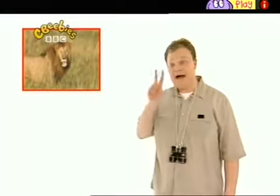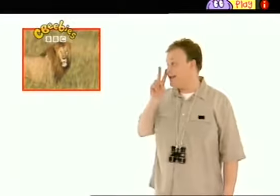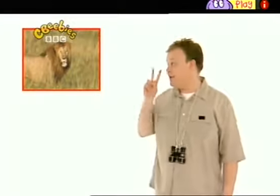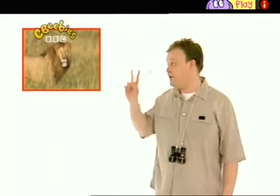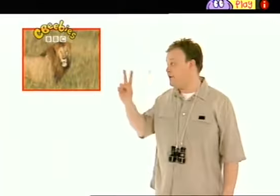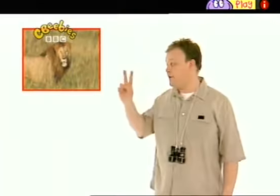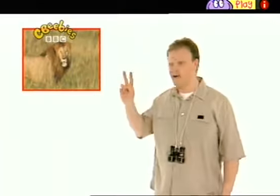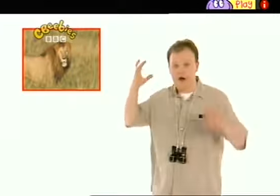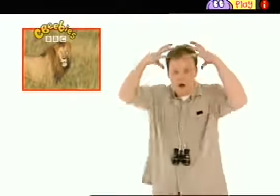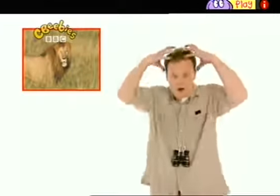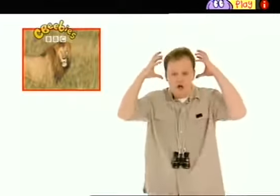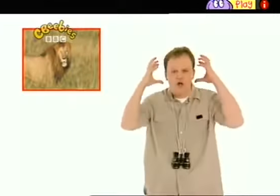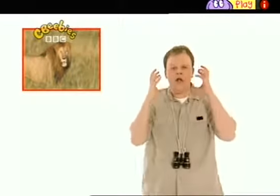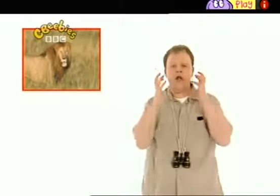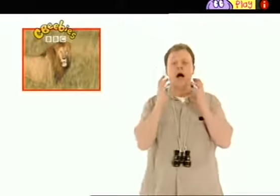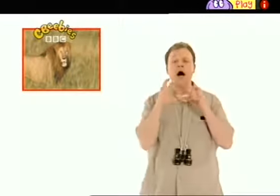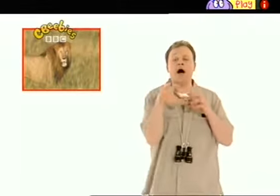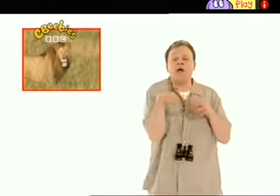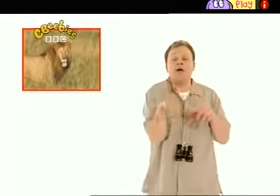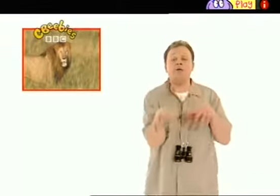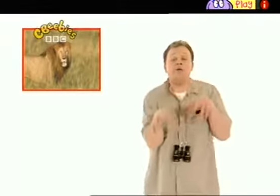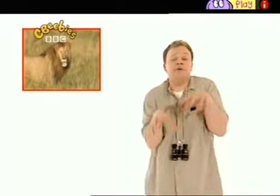Ah, look! Lion!